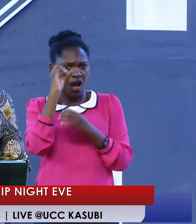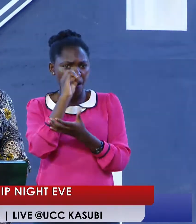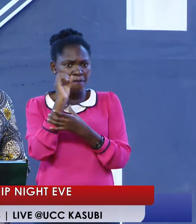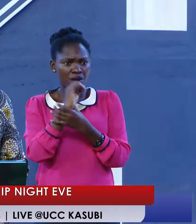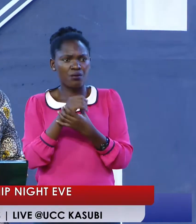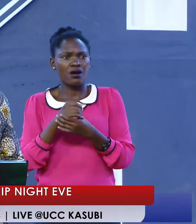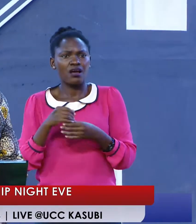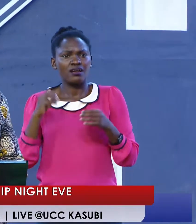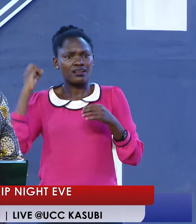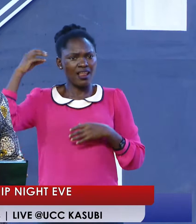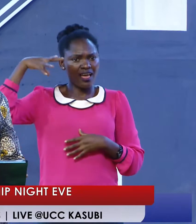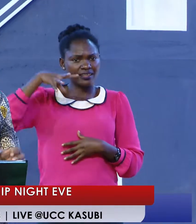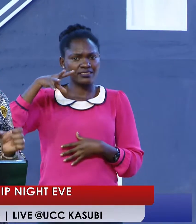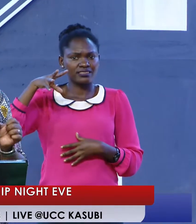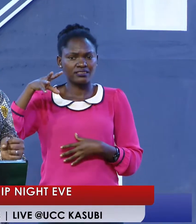light. Those on